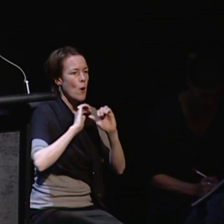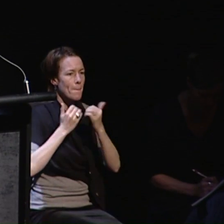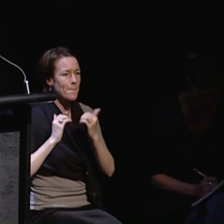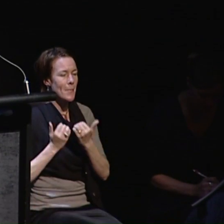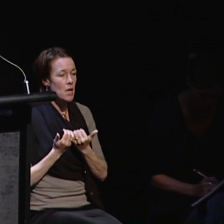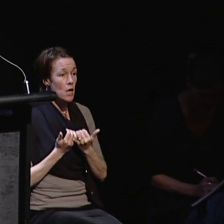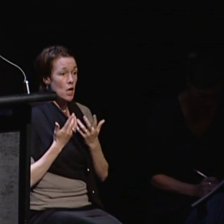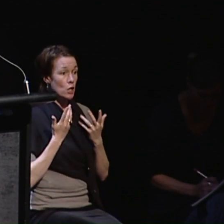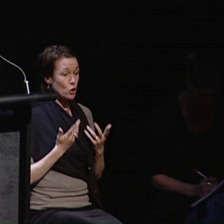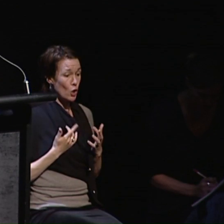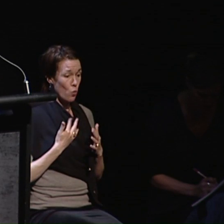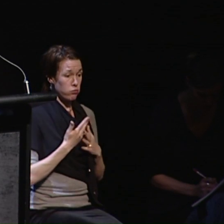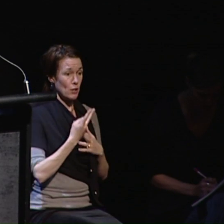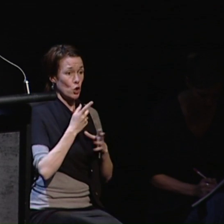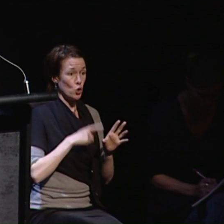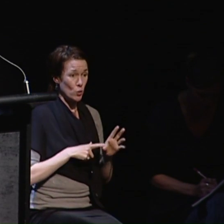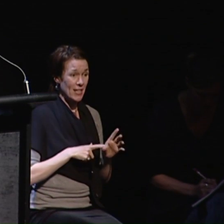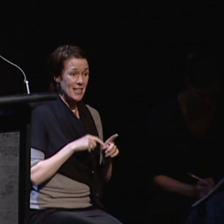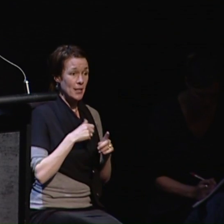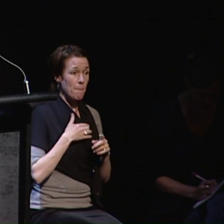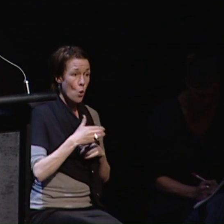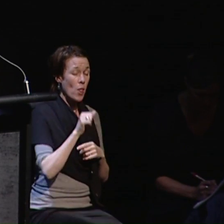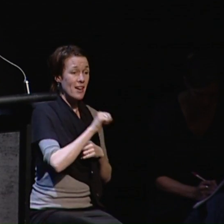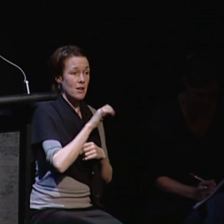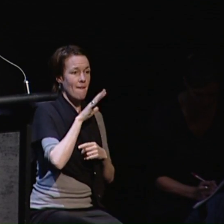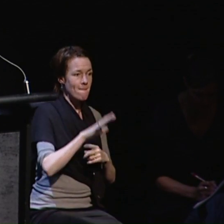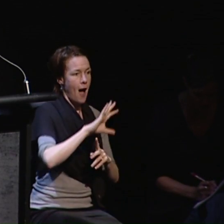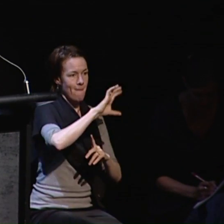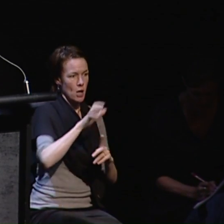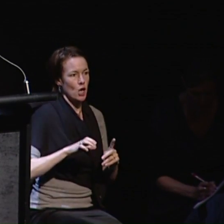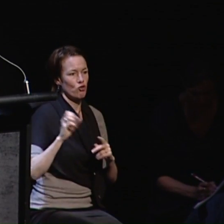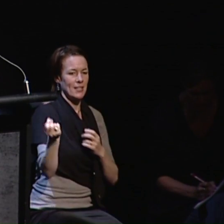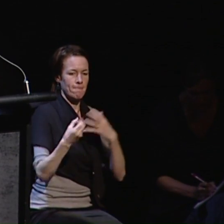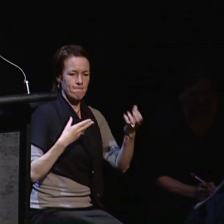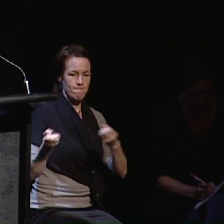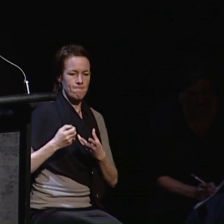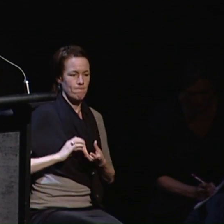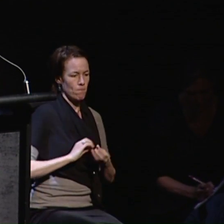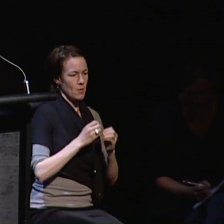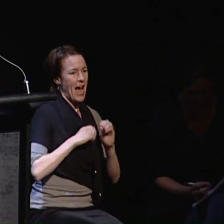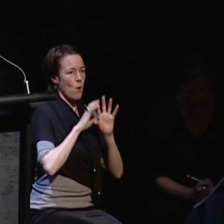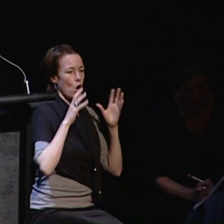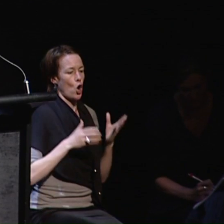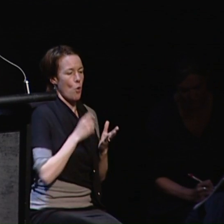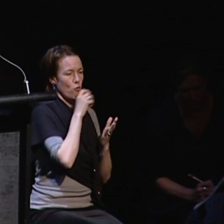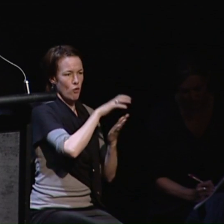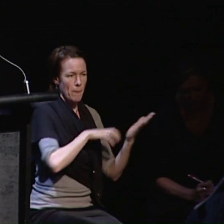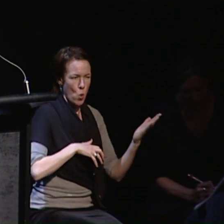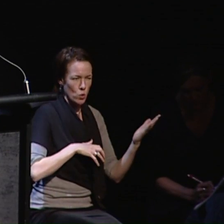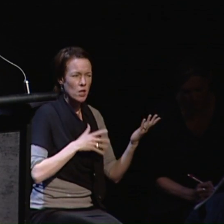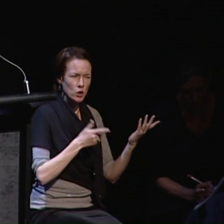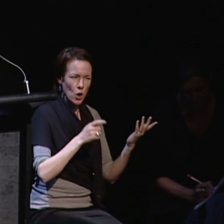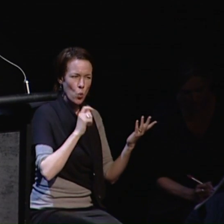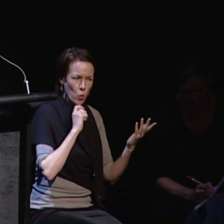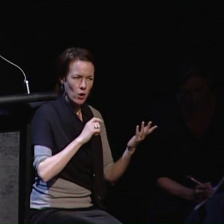have over 95 countries that have contributed to our global report, which will be released, as I mentioned,